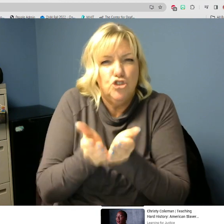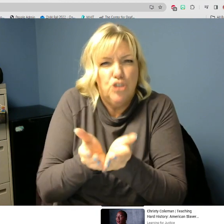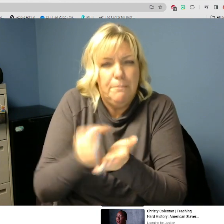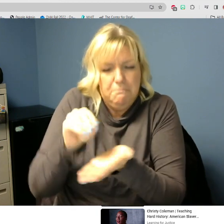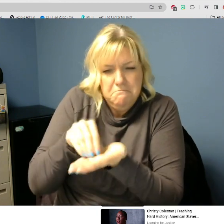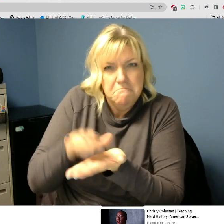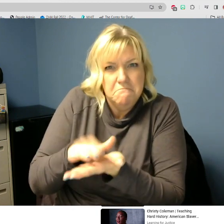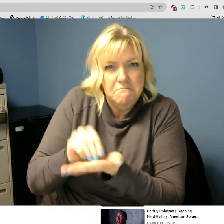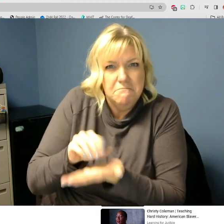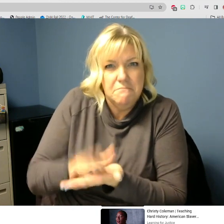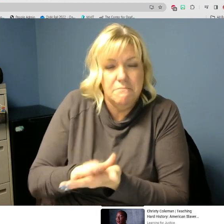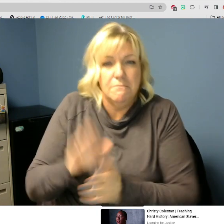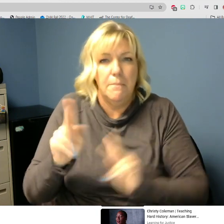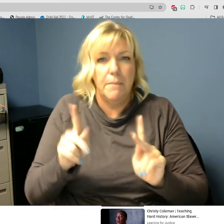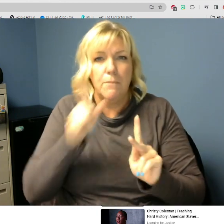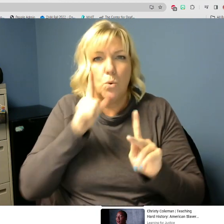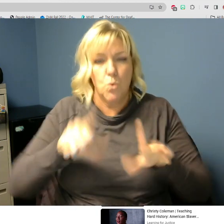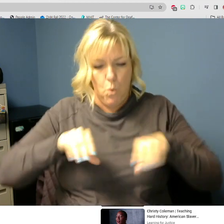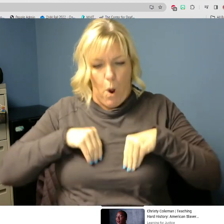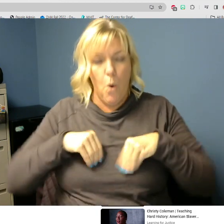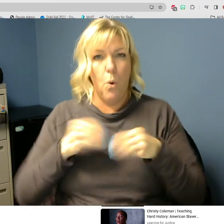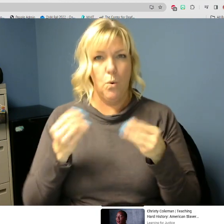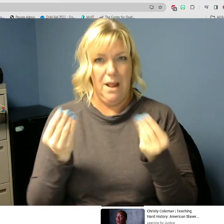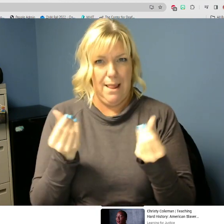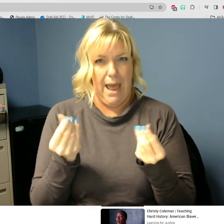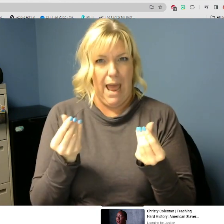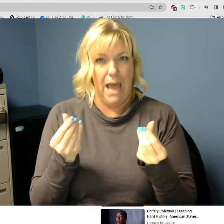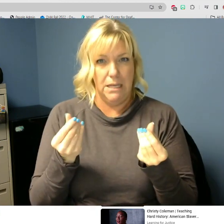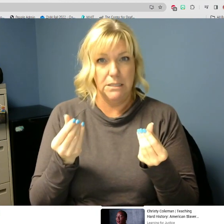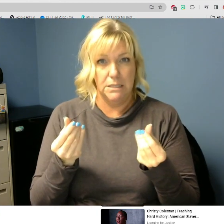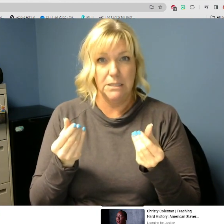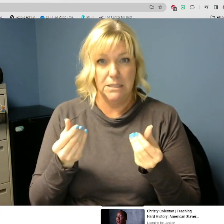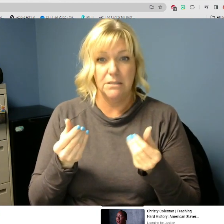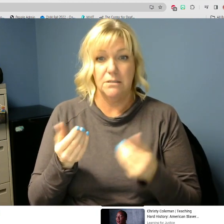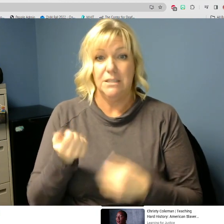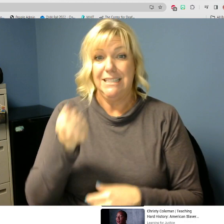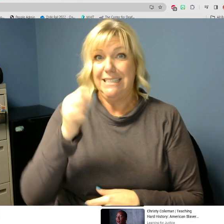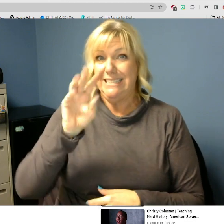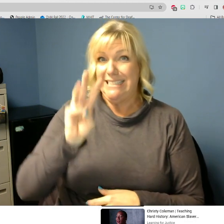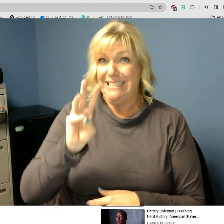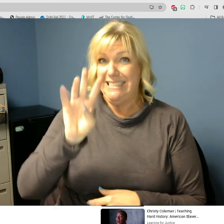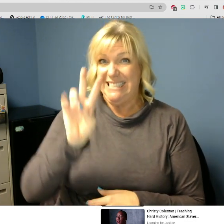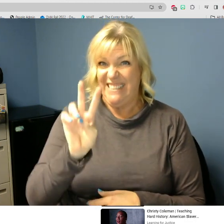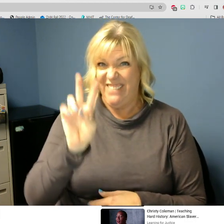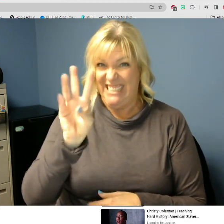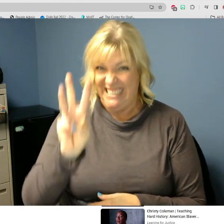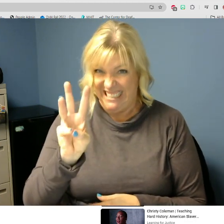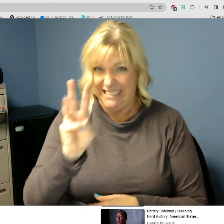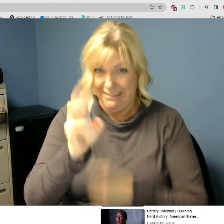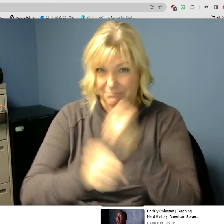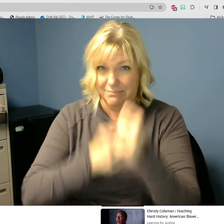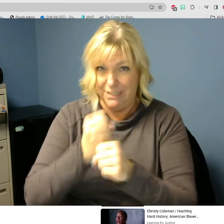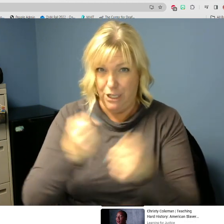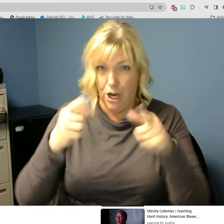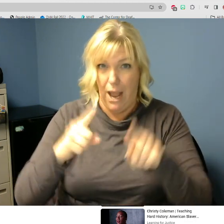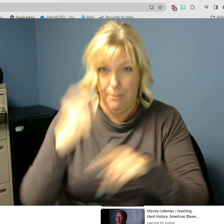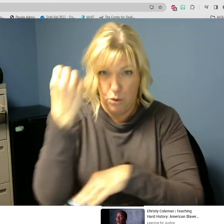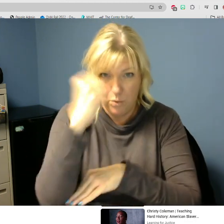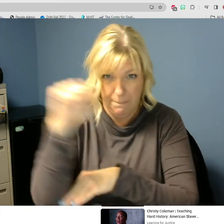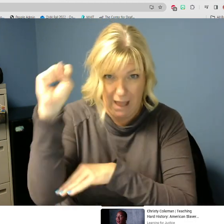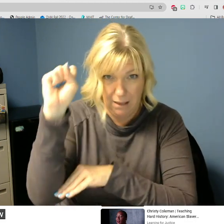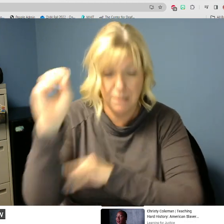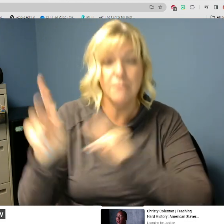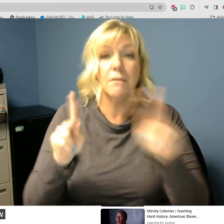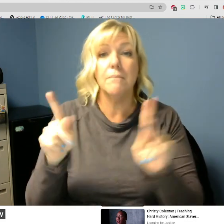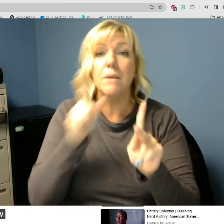landowners, there's a decided shift after 1676 when this rebellion happens of landowners no